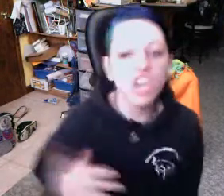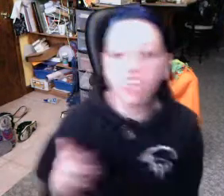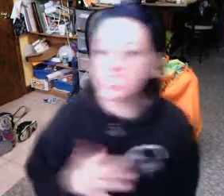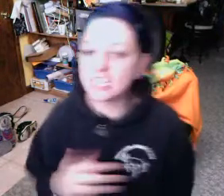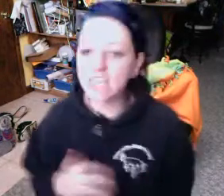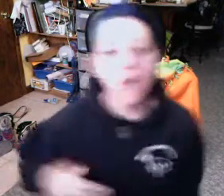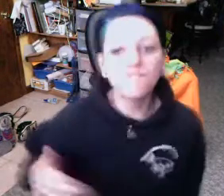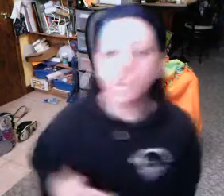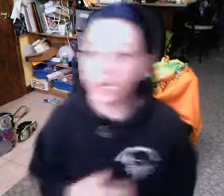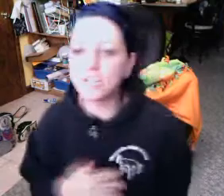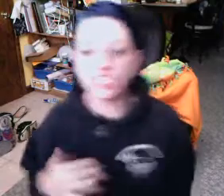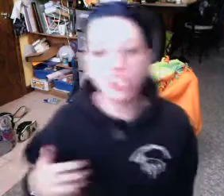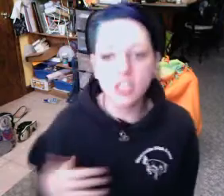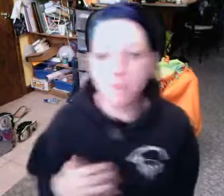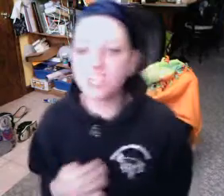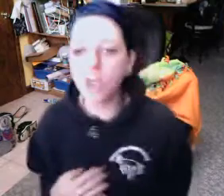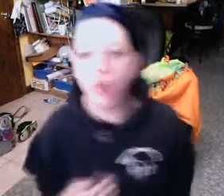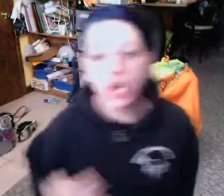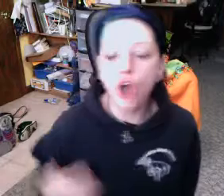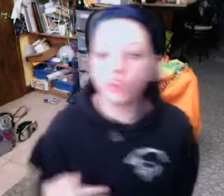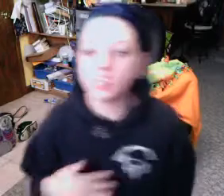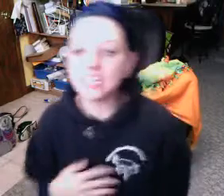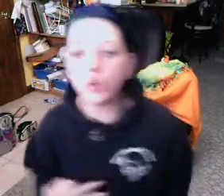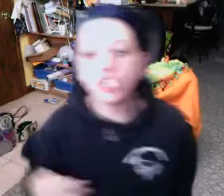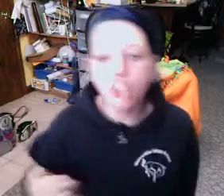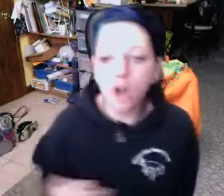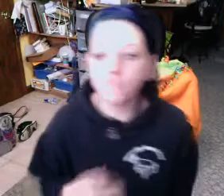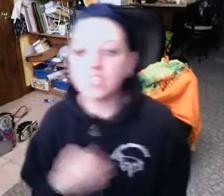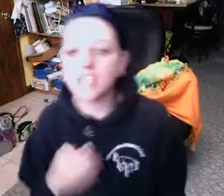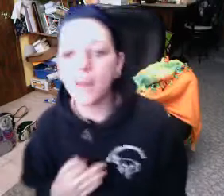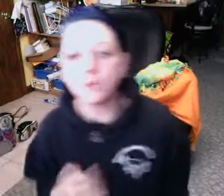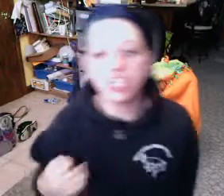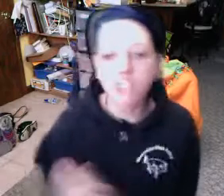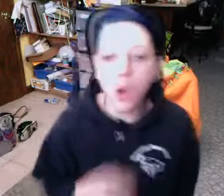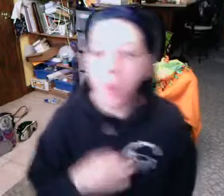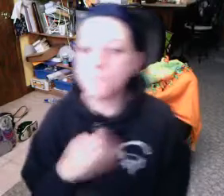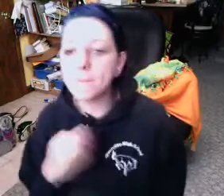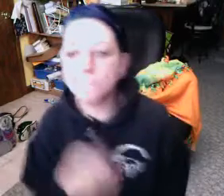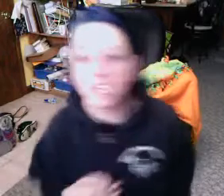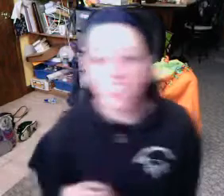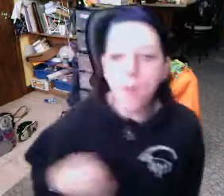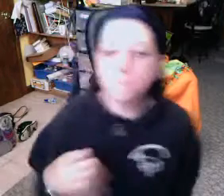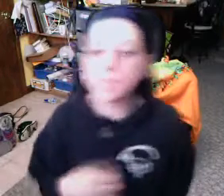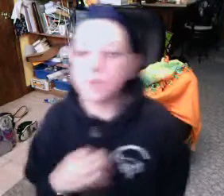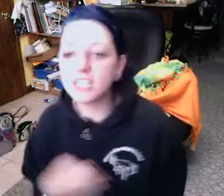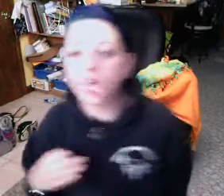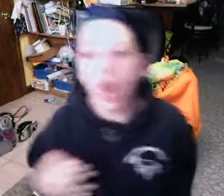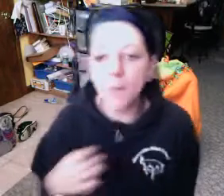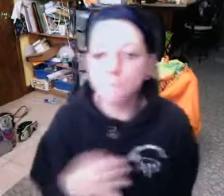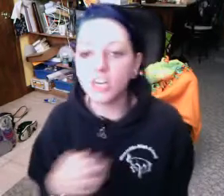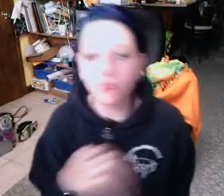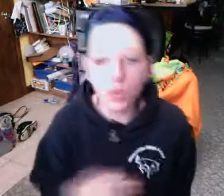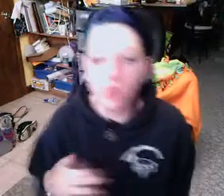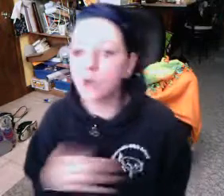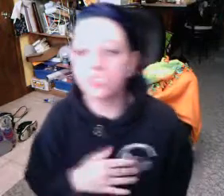Young Nino, fuck a bitch in the Pico, Carlito, Scarface, Al Pacino, Bumbito, Pimp C, Arpedo, now it goes